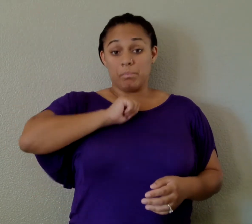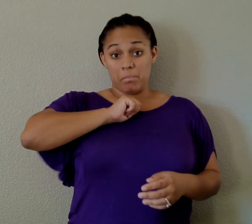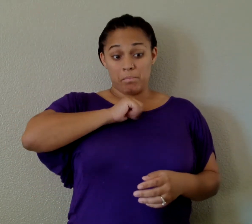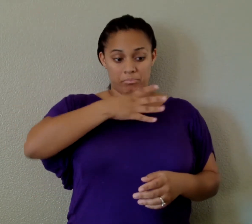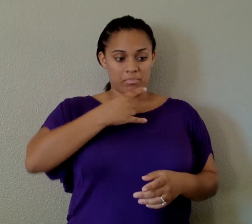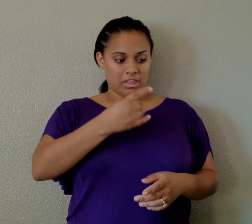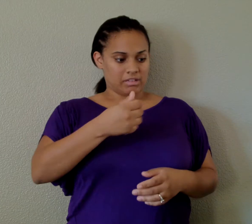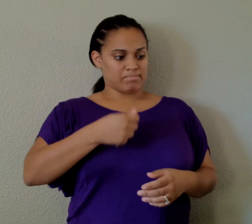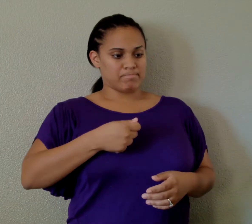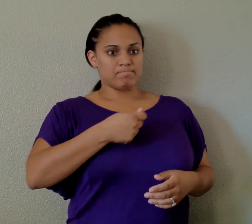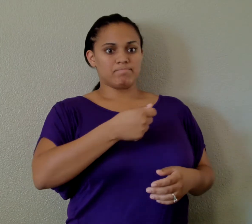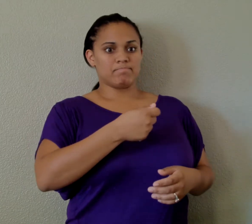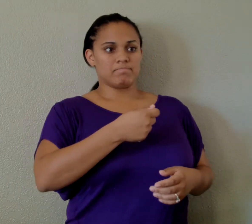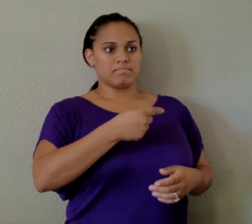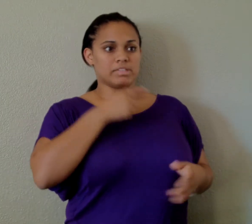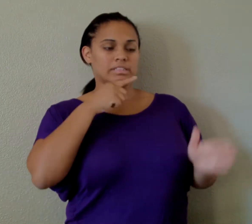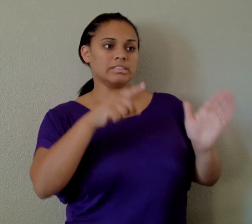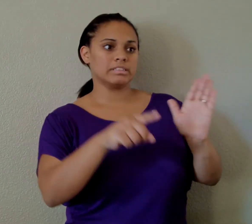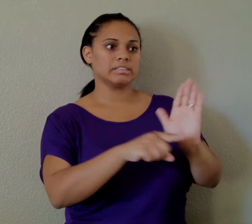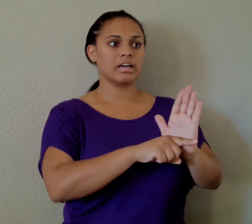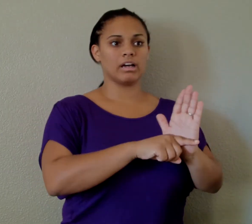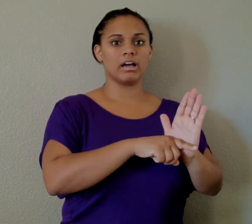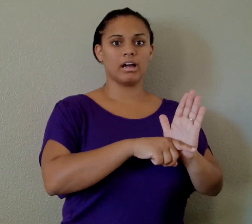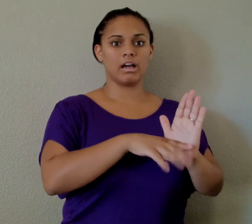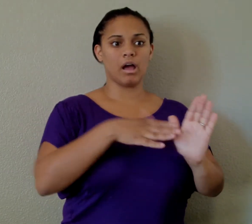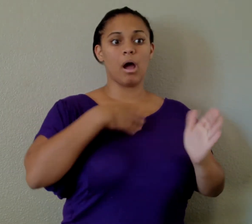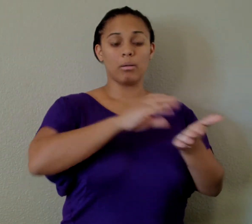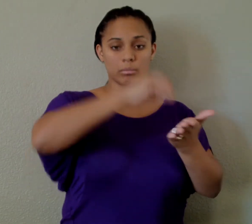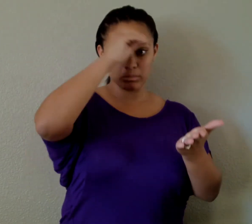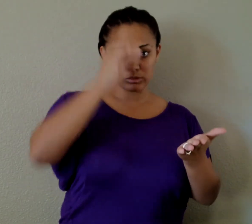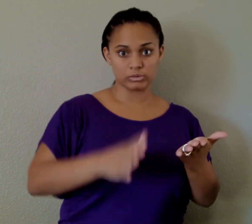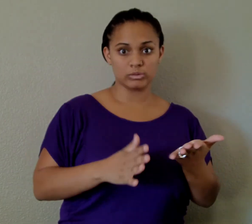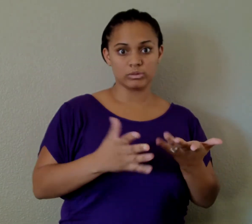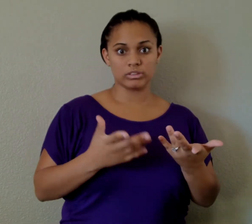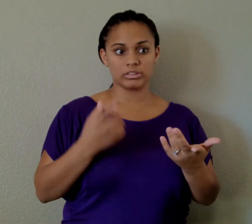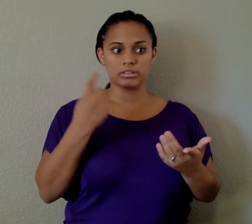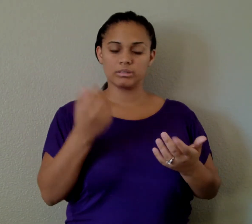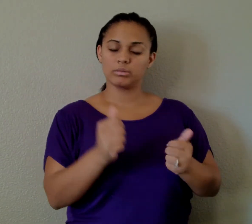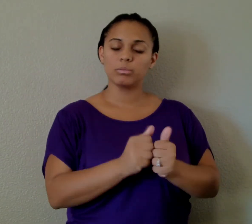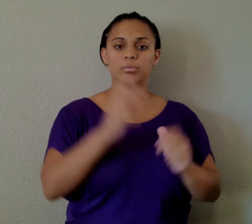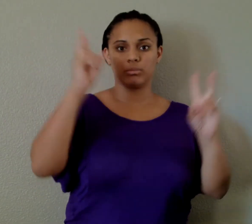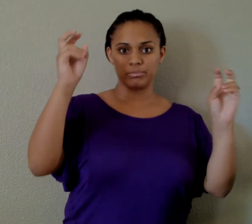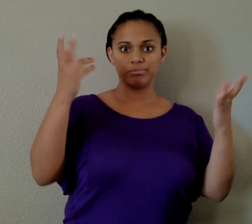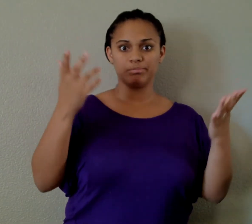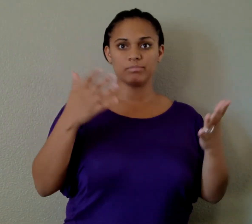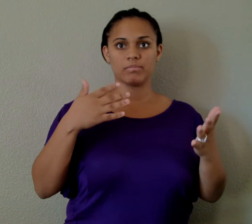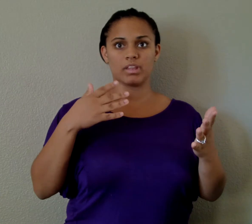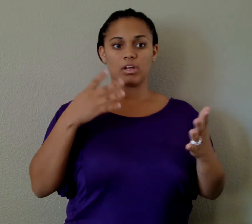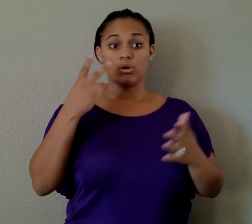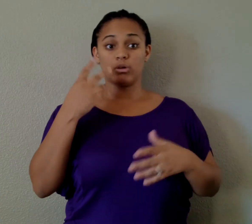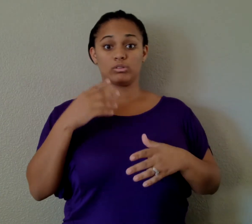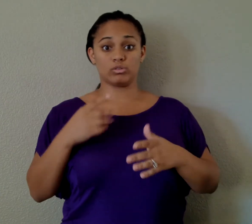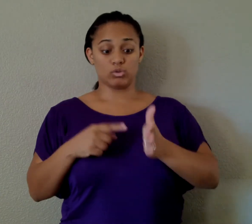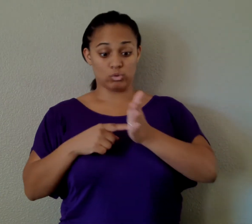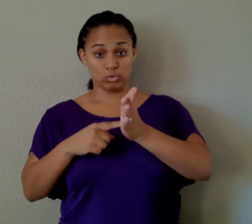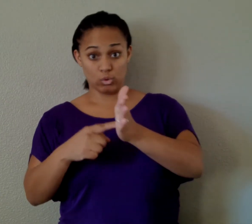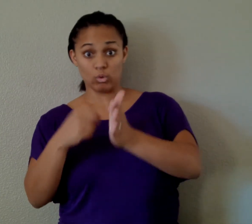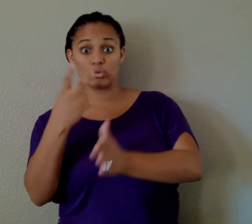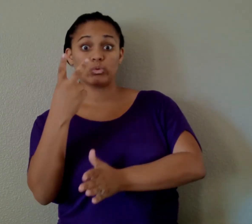particular content area. And I'm going to use two examples to really illustrate how you could do this on very different levels. First of all,